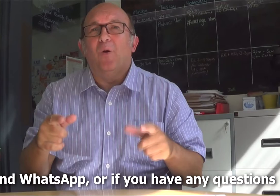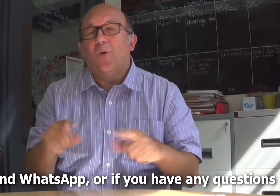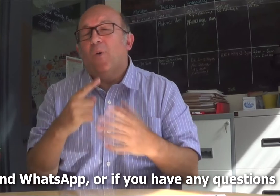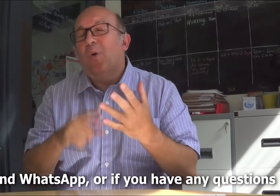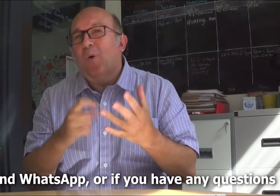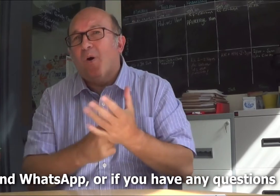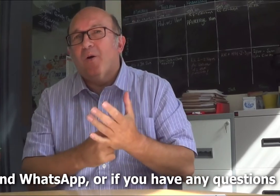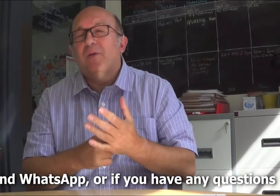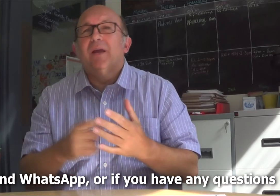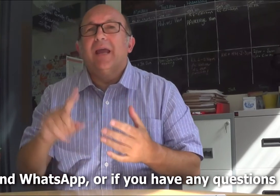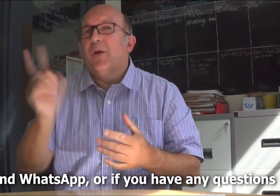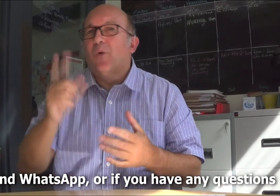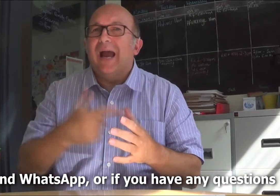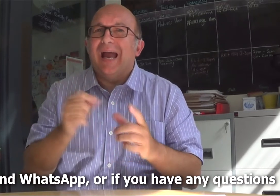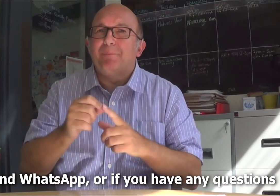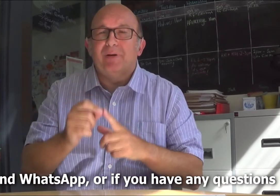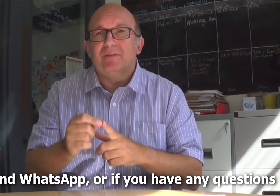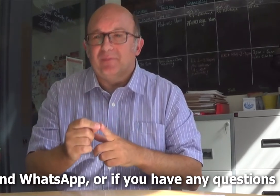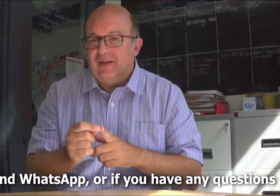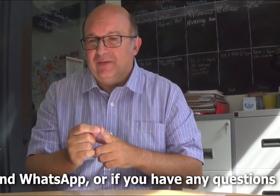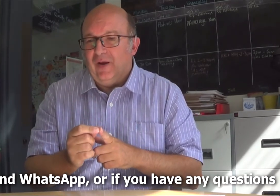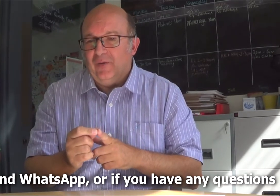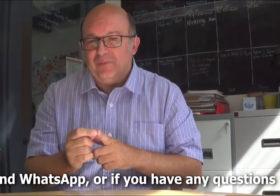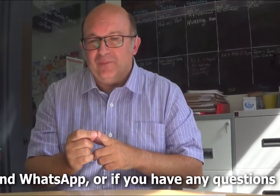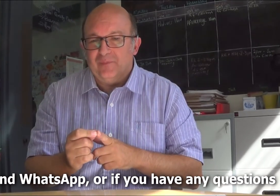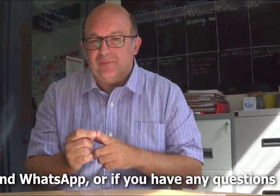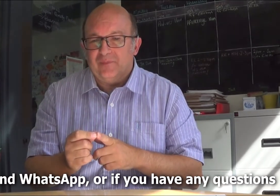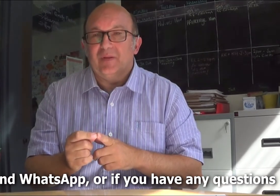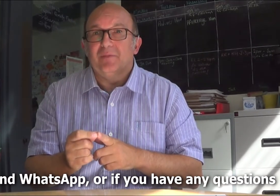Glide or WhatsApp. So,